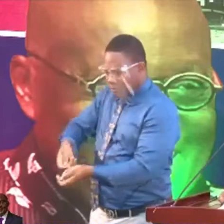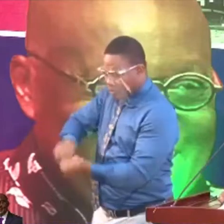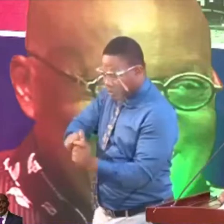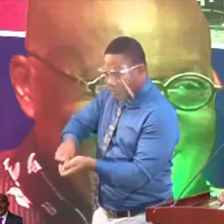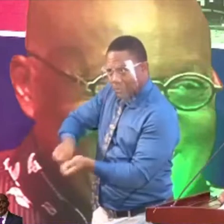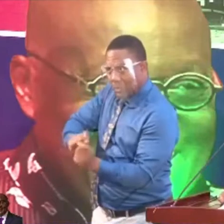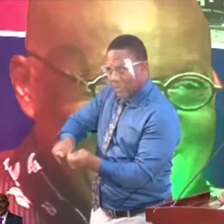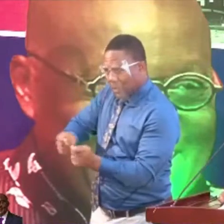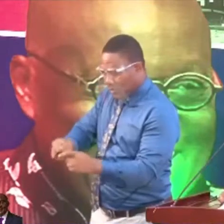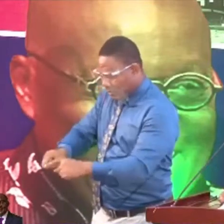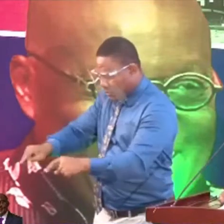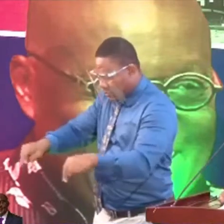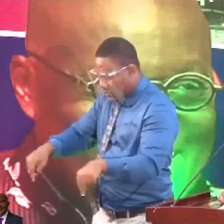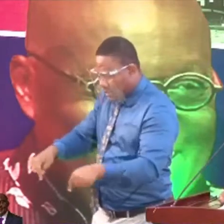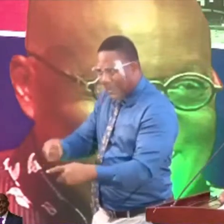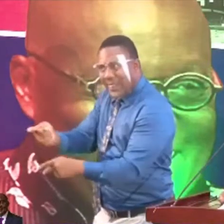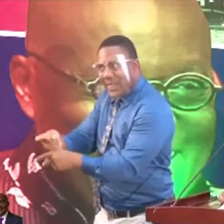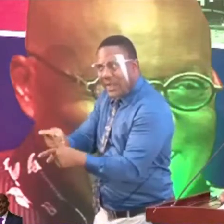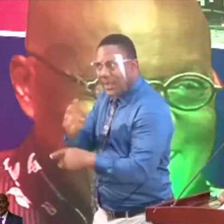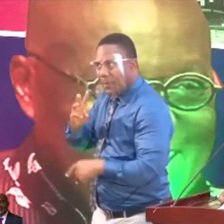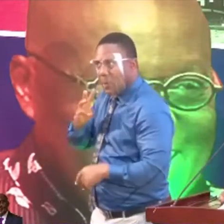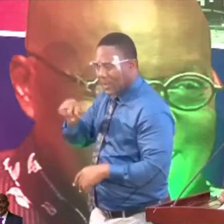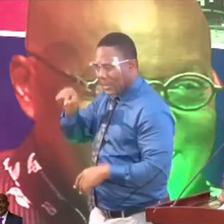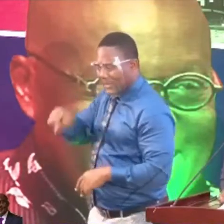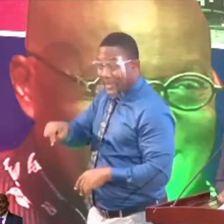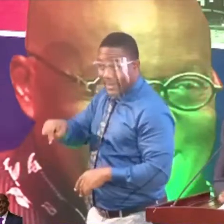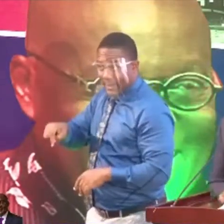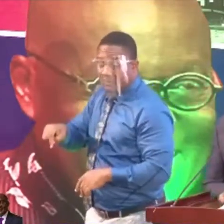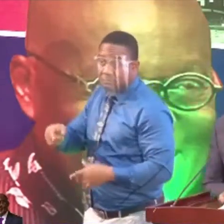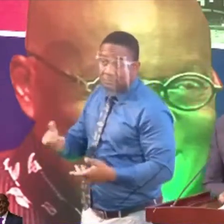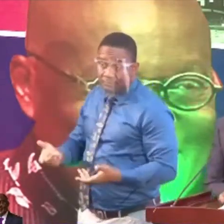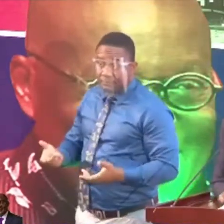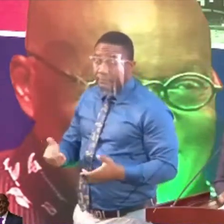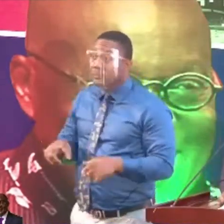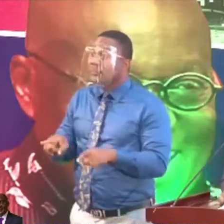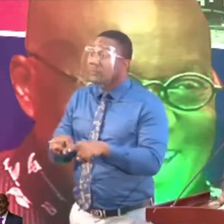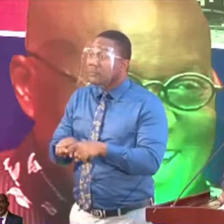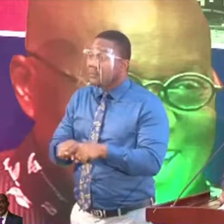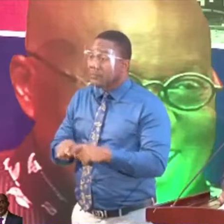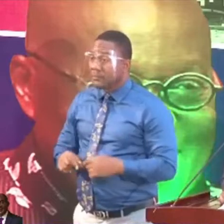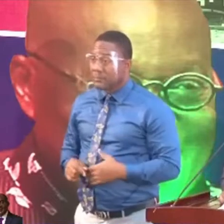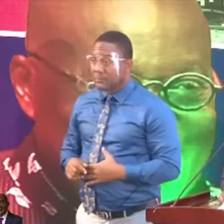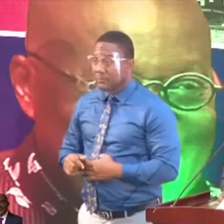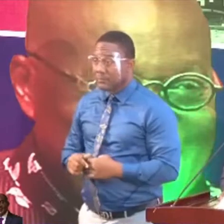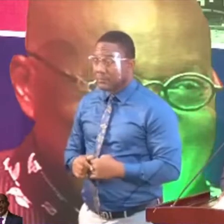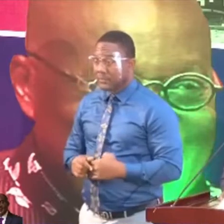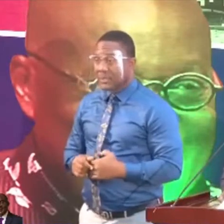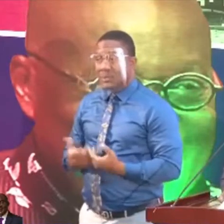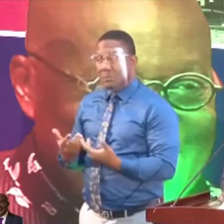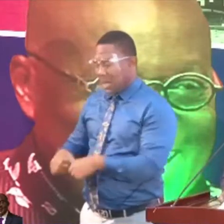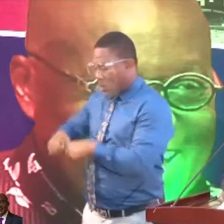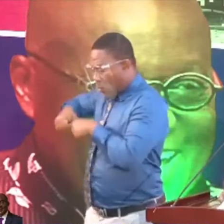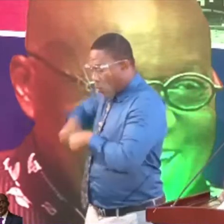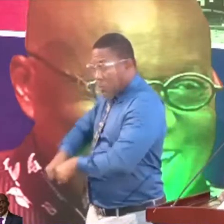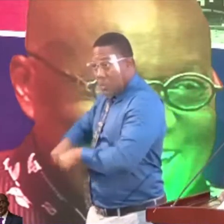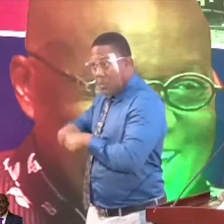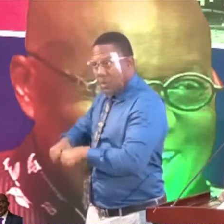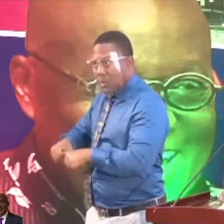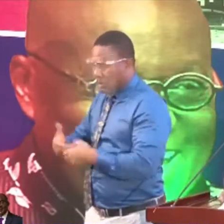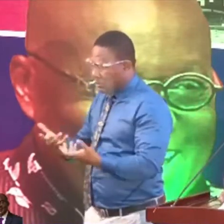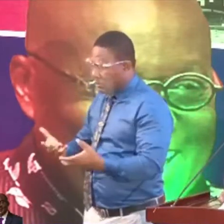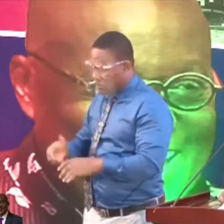create in riverbeds to extract water. Again, a lot of people today are using pumping water from boreholes